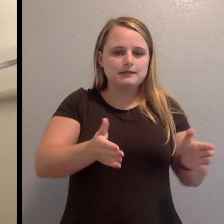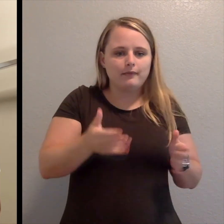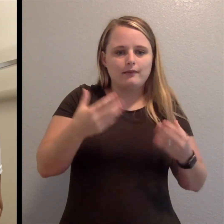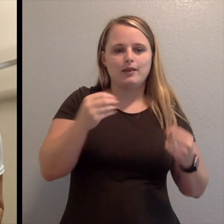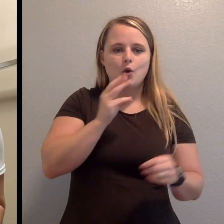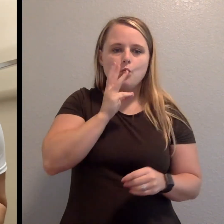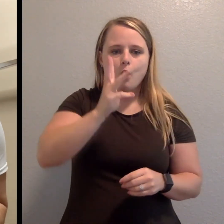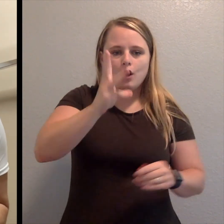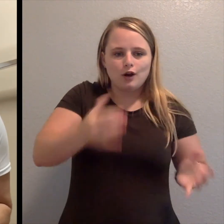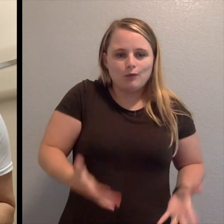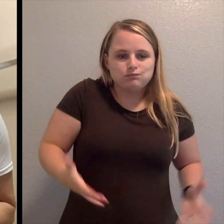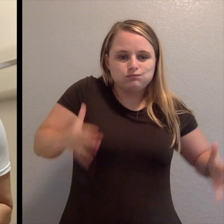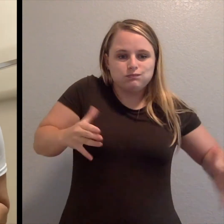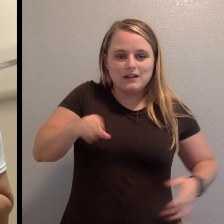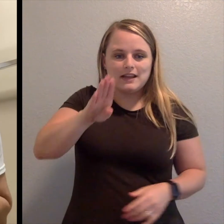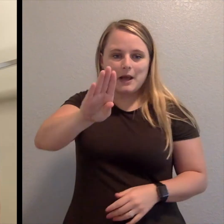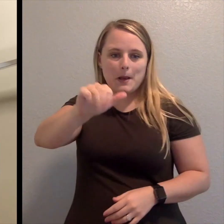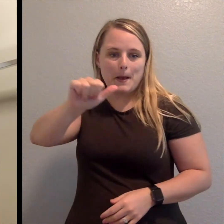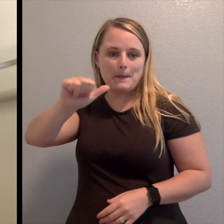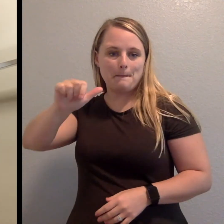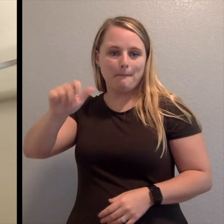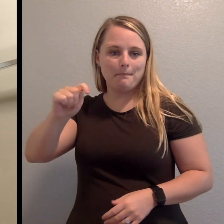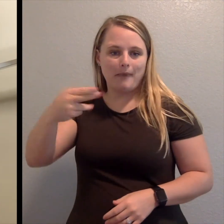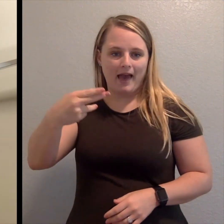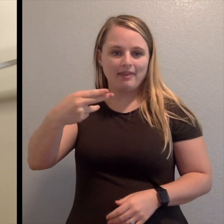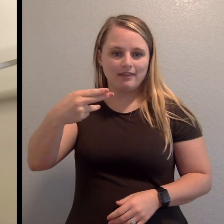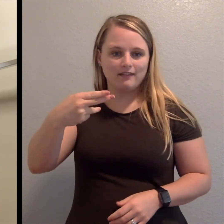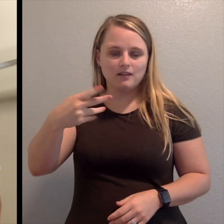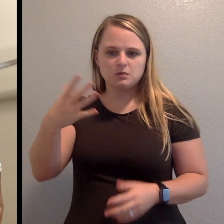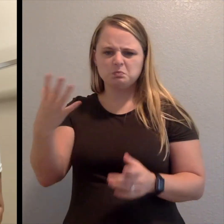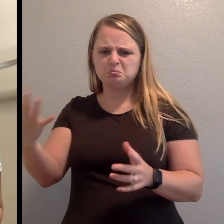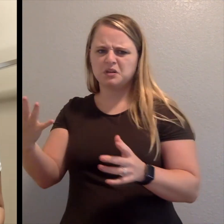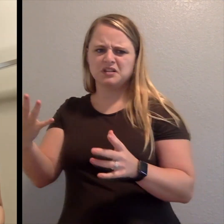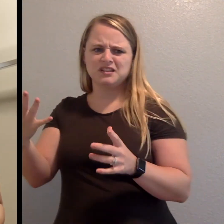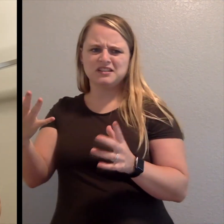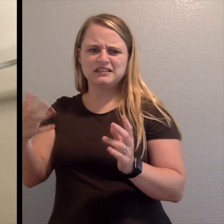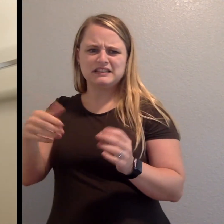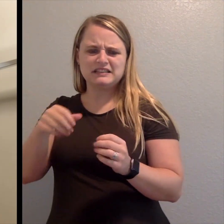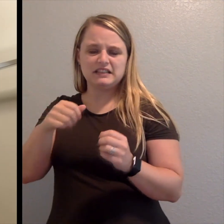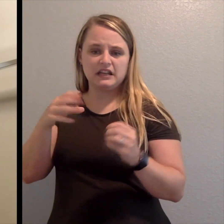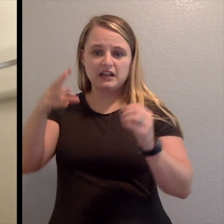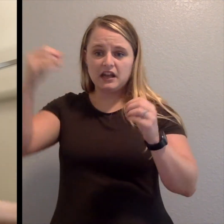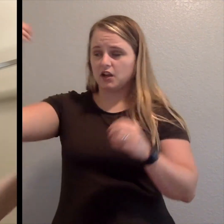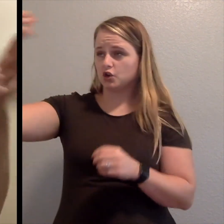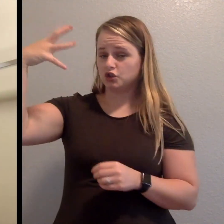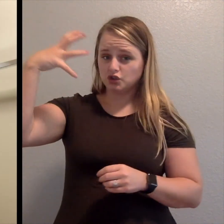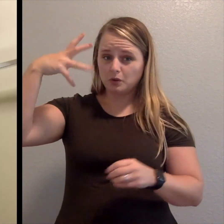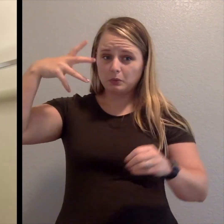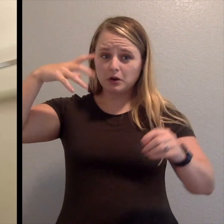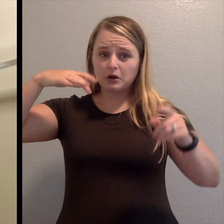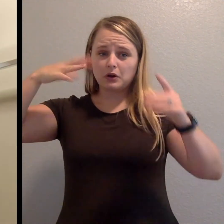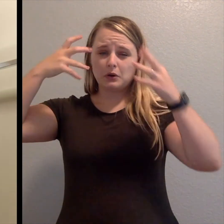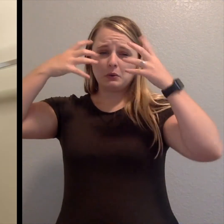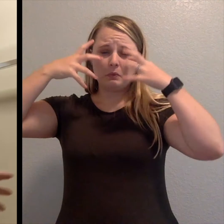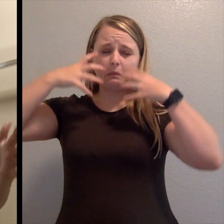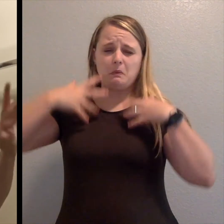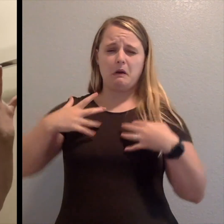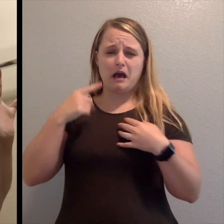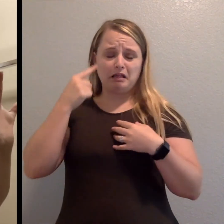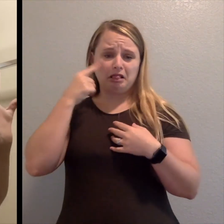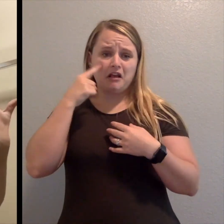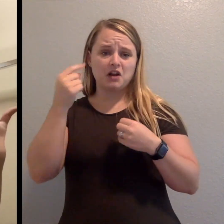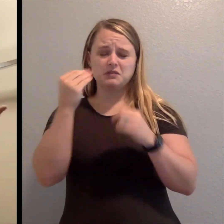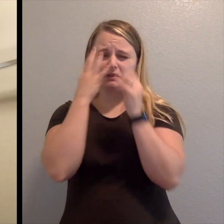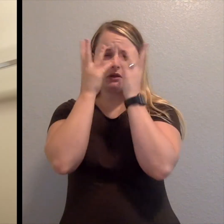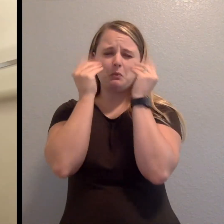my favorite things, but I did not want to take a shower. It was scary. I was afraid of my face getting wet, that the water